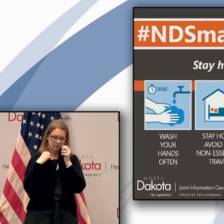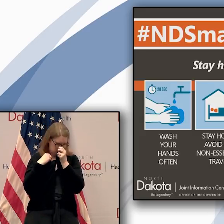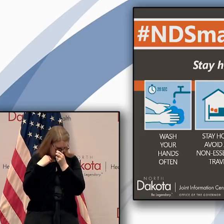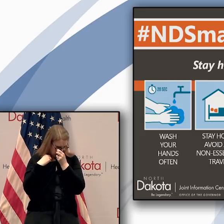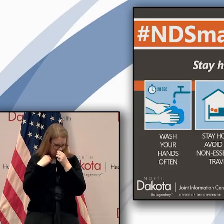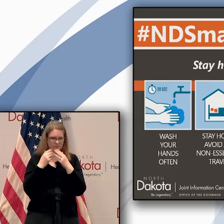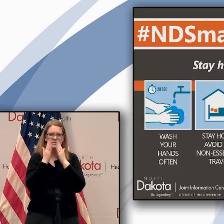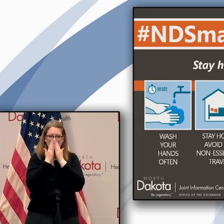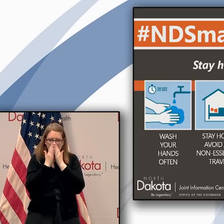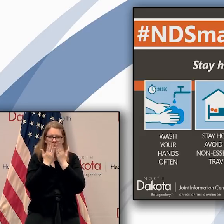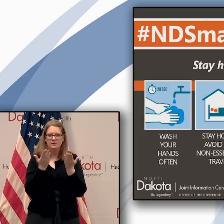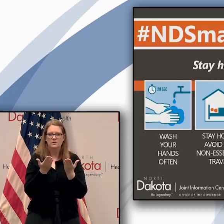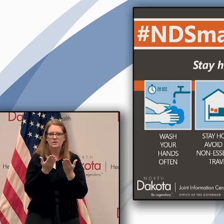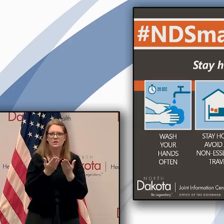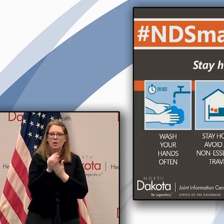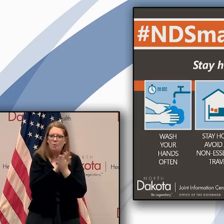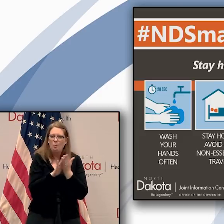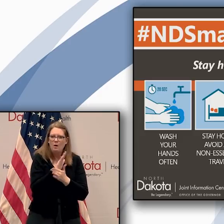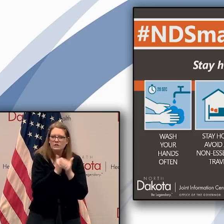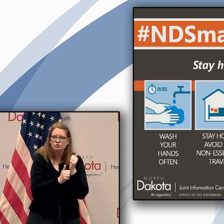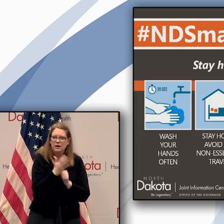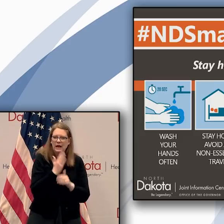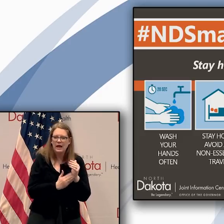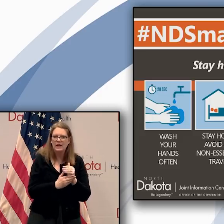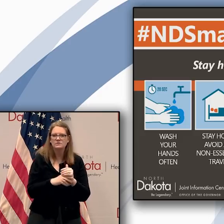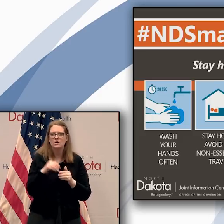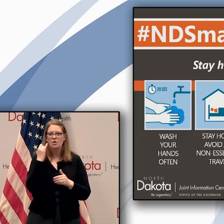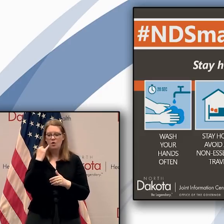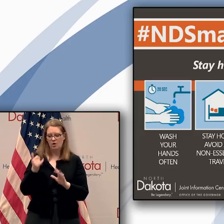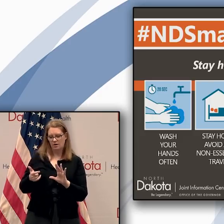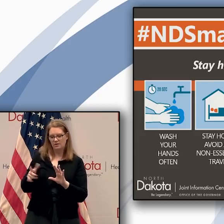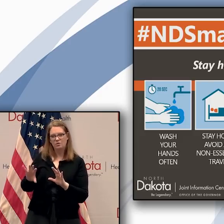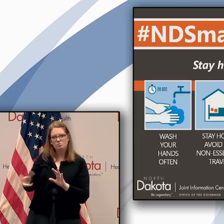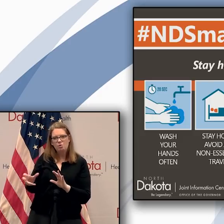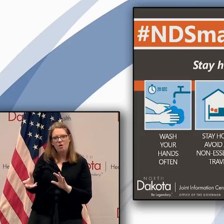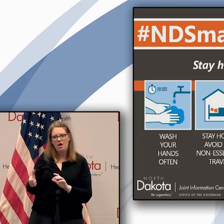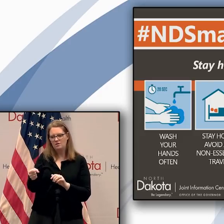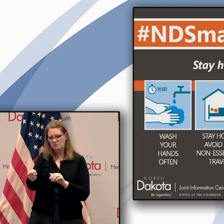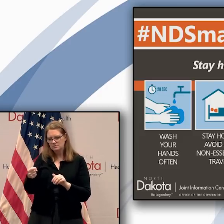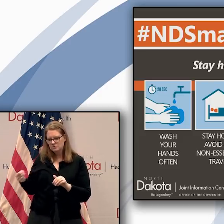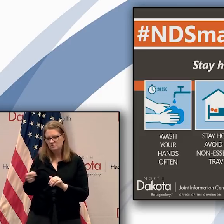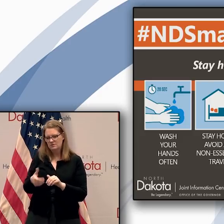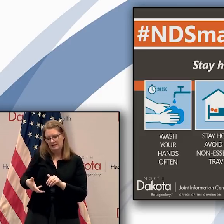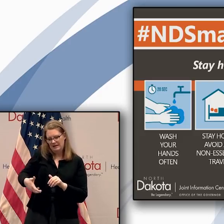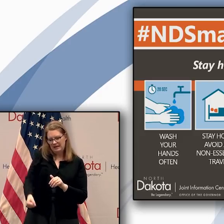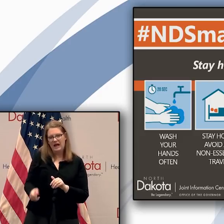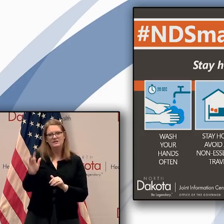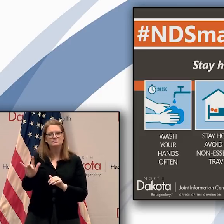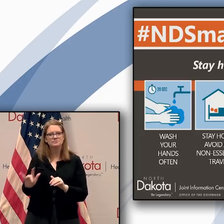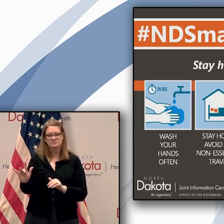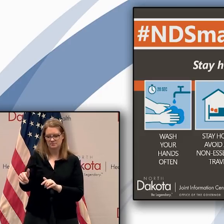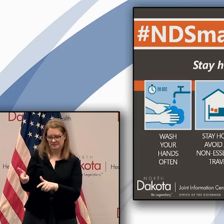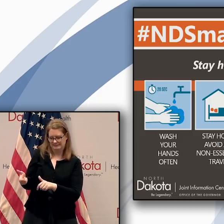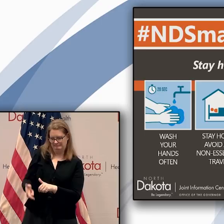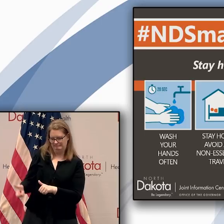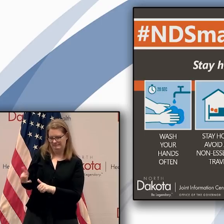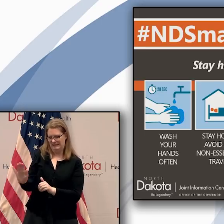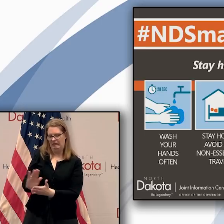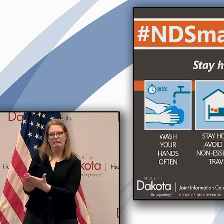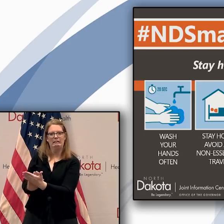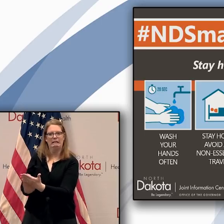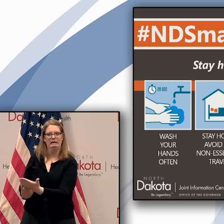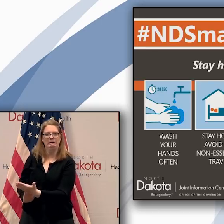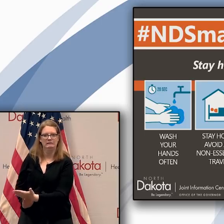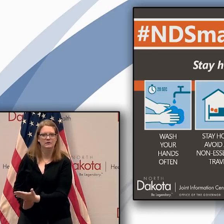disinfect frequently used items and surfaces, and wear a mask as appropriate. A lot of you are working from home. That's fantastic. That's